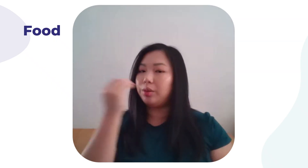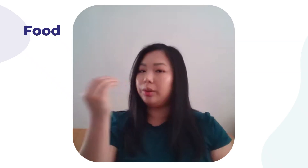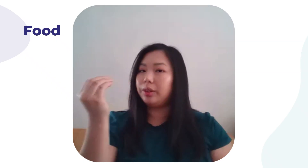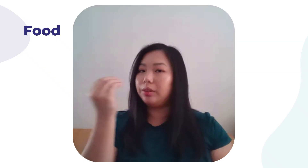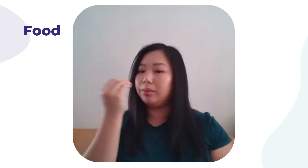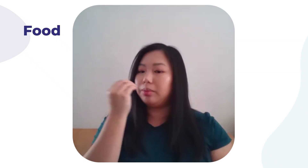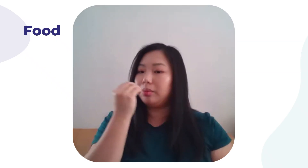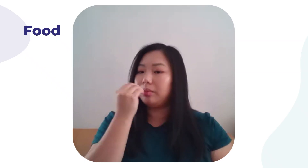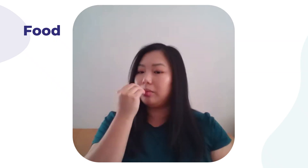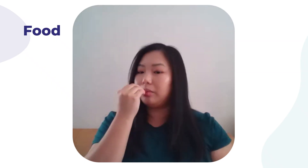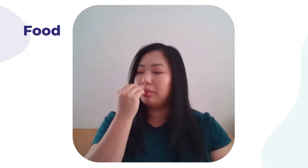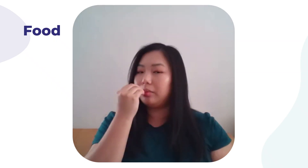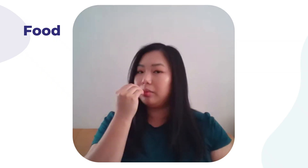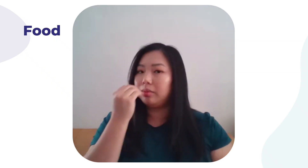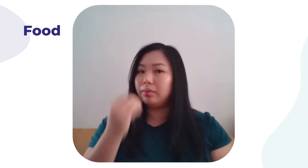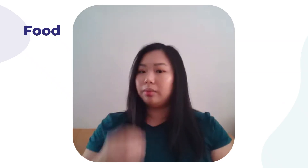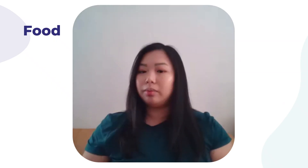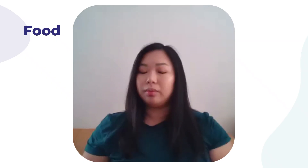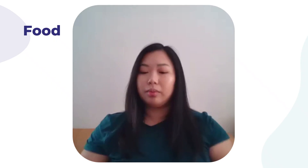Food.